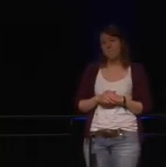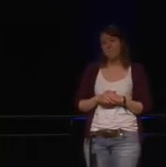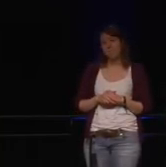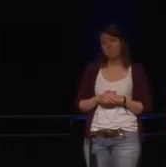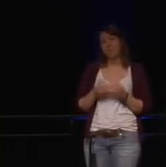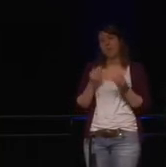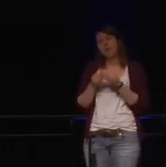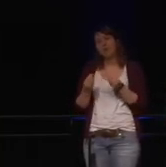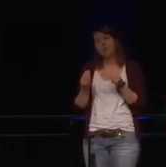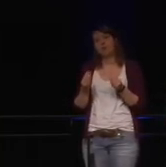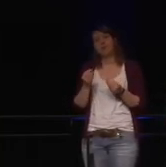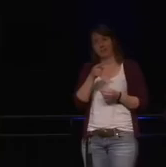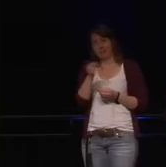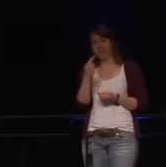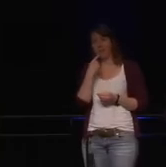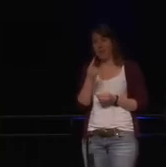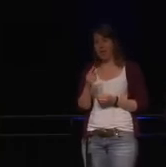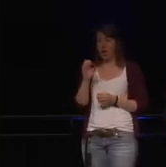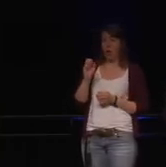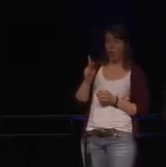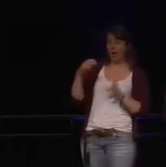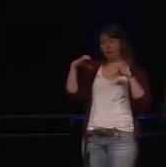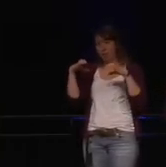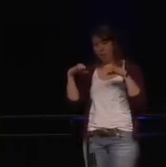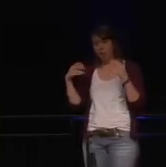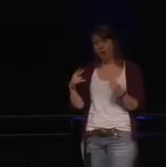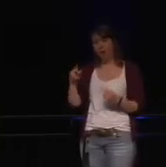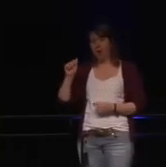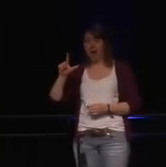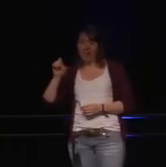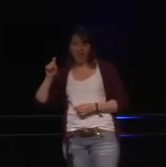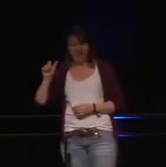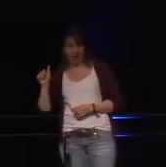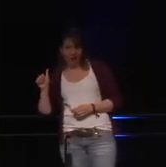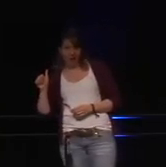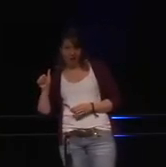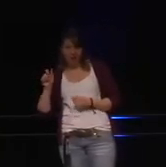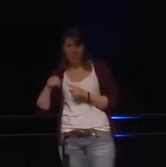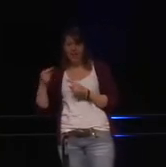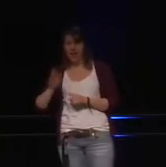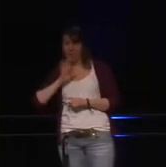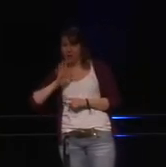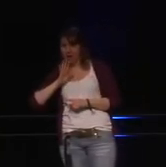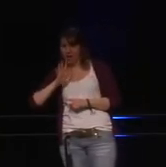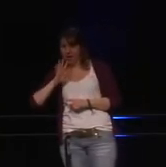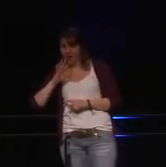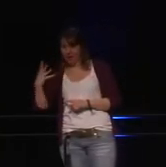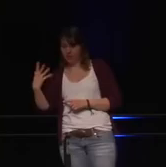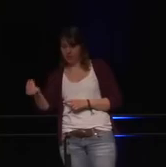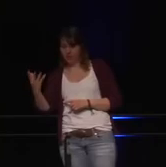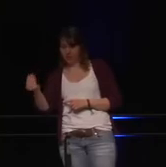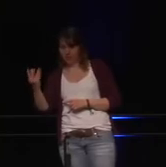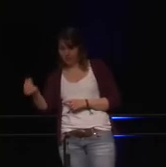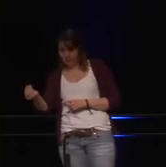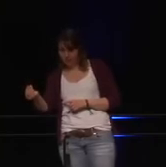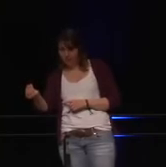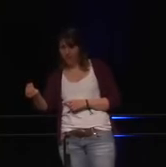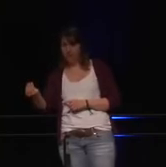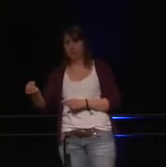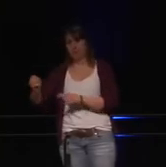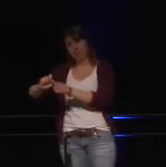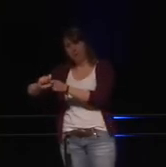in one of the future days. So, all digital assistants send